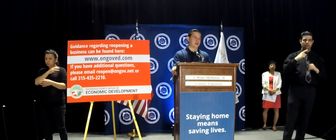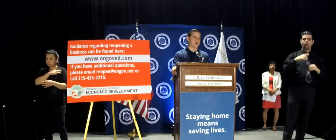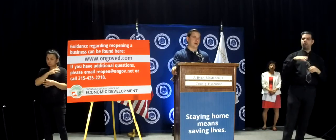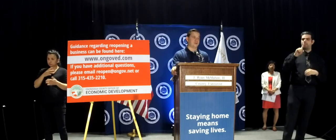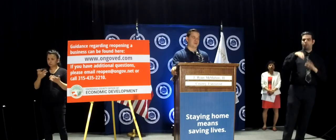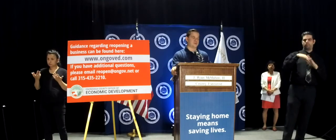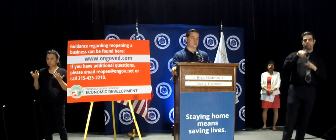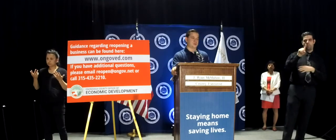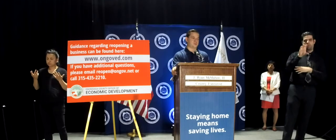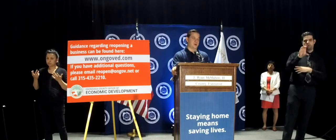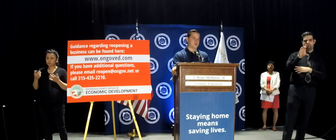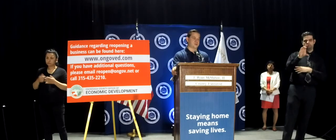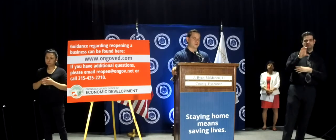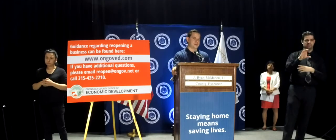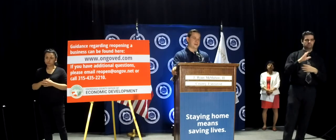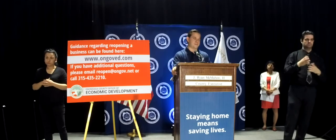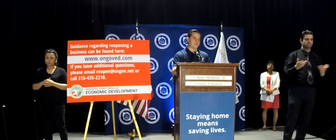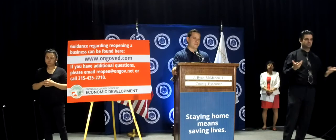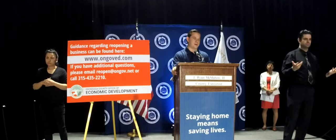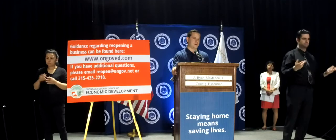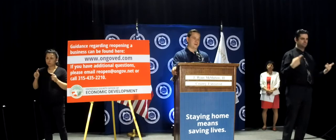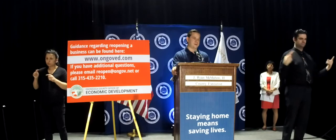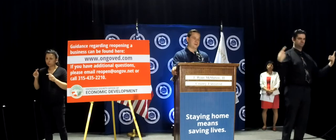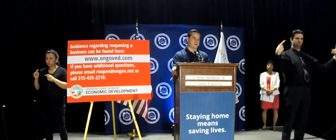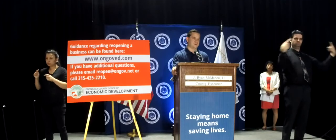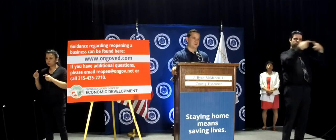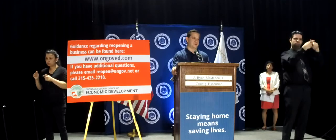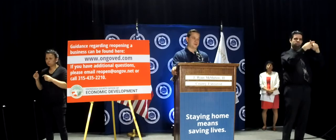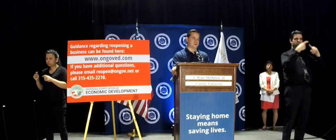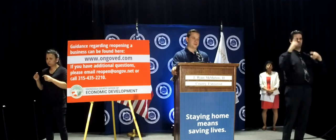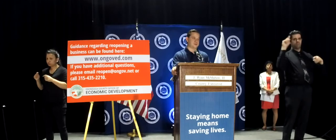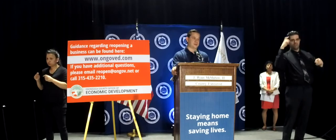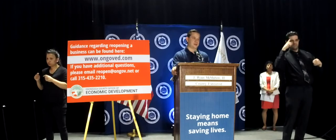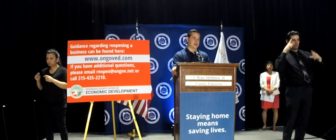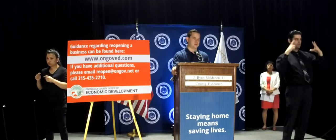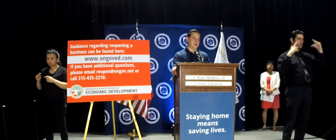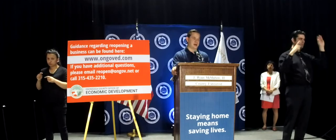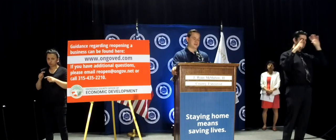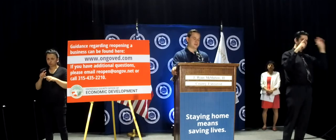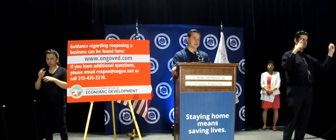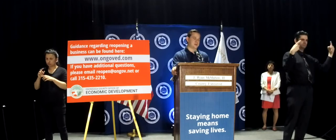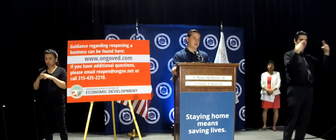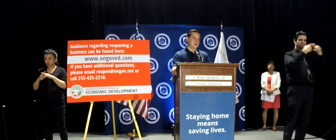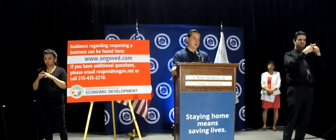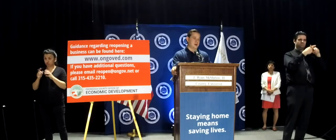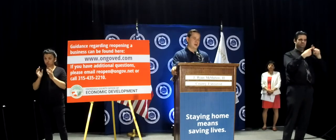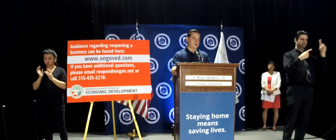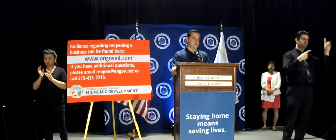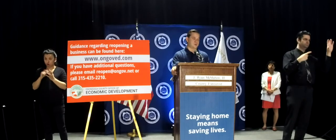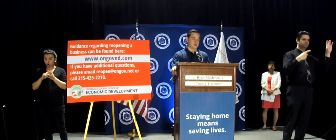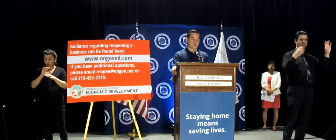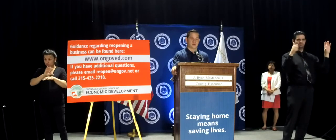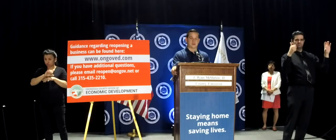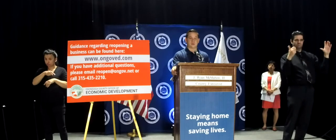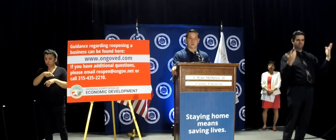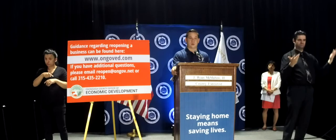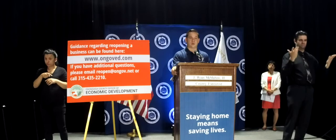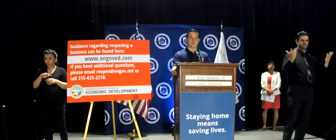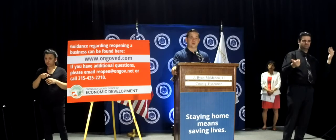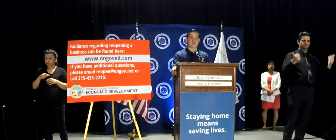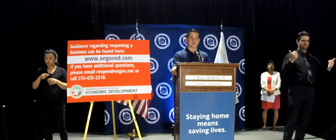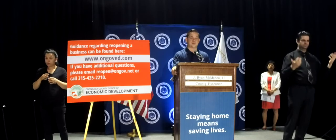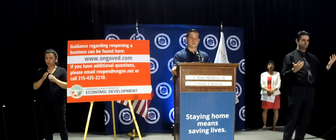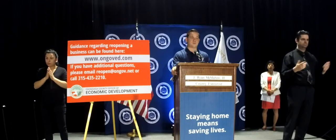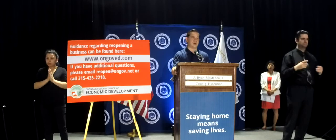you know, hearing directly from some of these parishes and some of these churches and synagogues and mosques. So certainly we